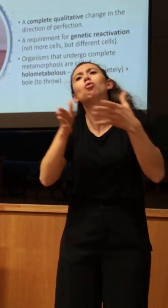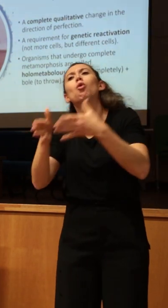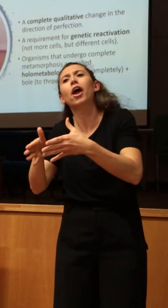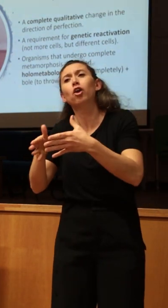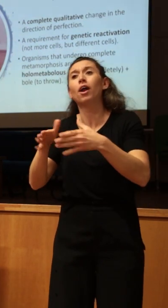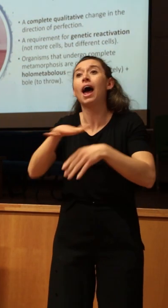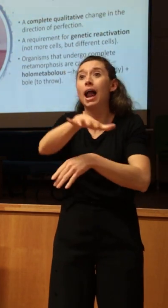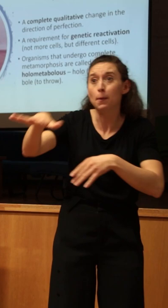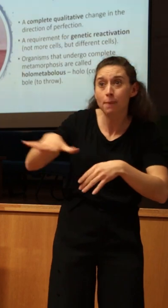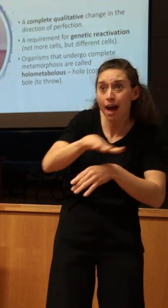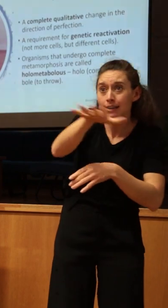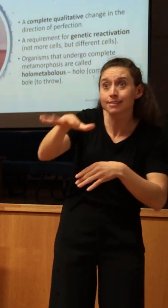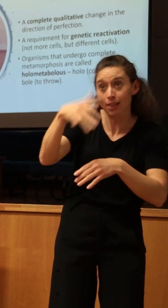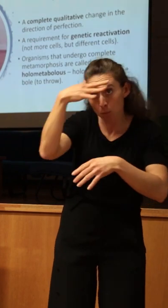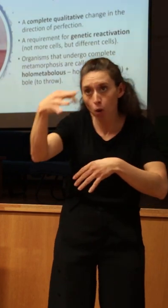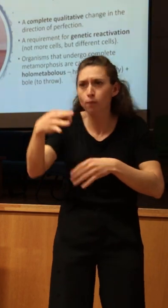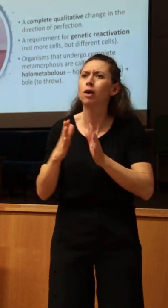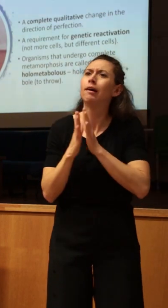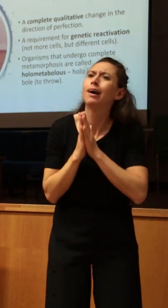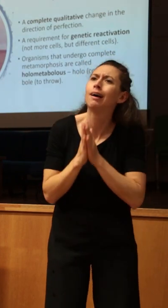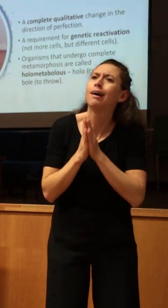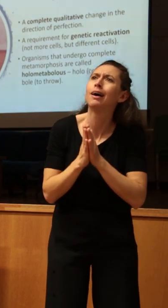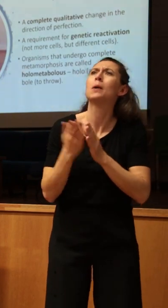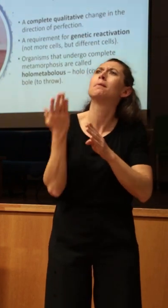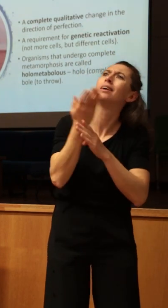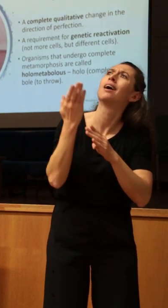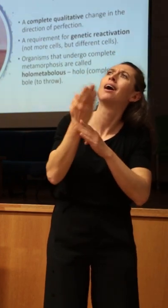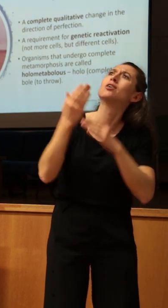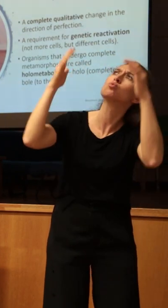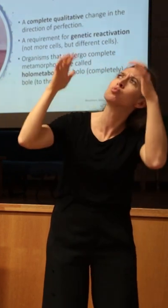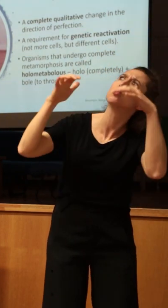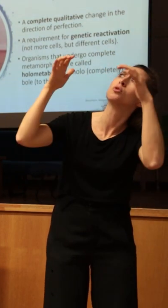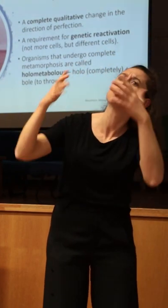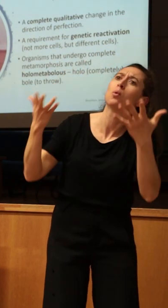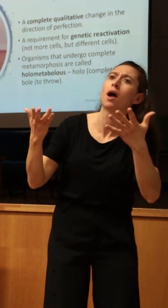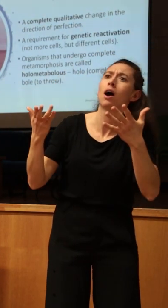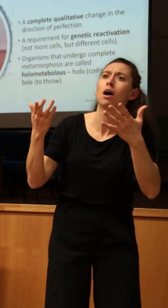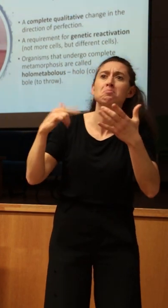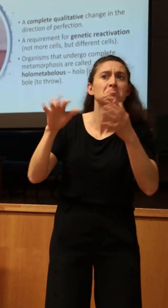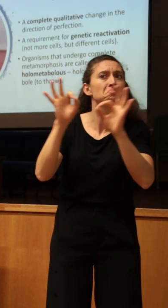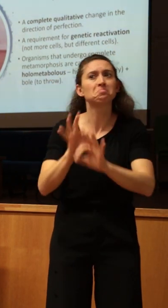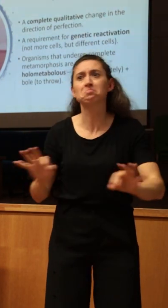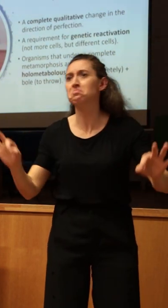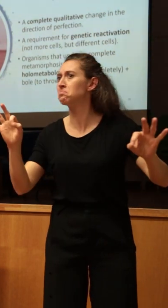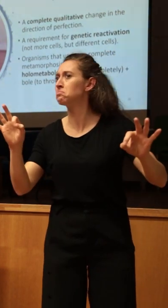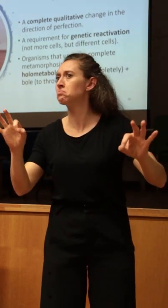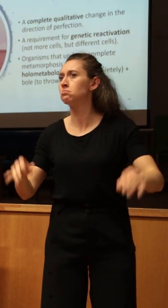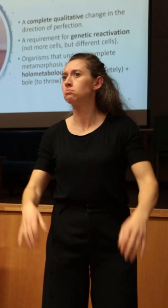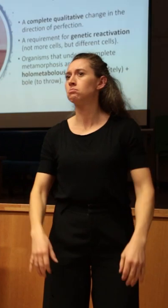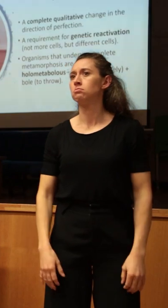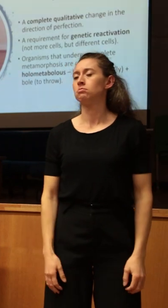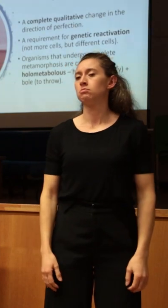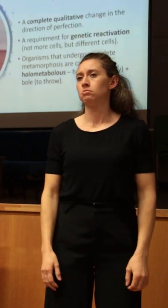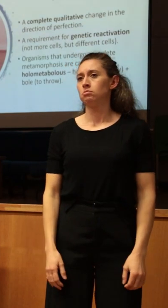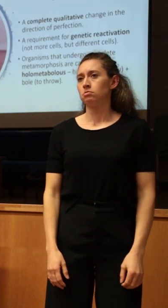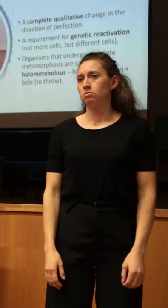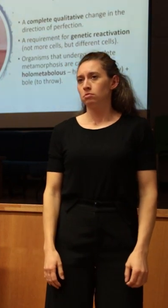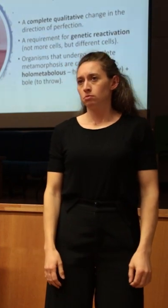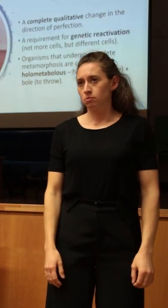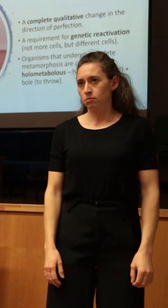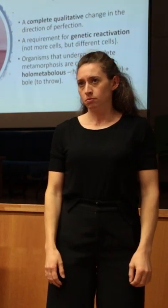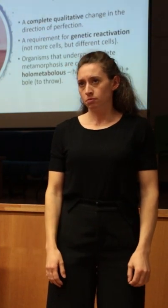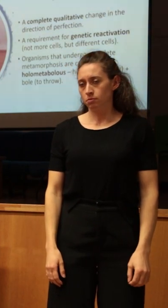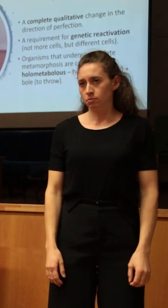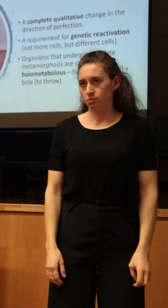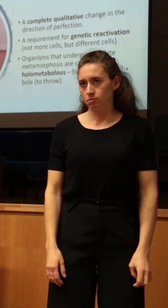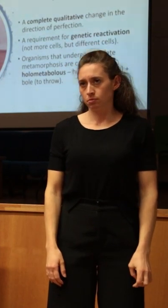a la plaza principal del pueblo a orar por lluvia, a pedir lluvia. And it was no rain. Pero no hubo lluvia. And then a whole adult population came to